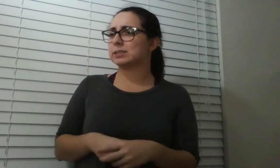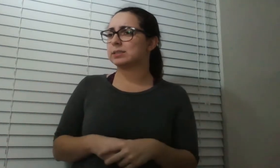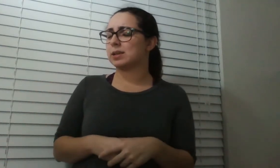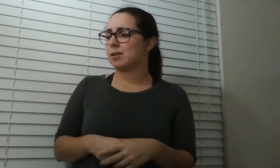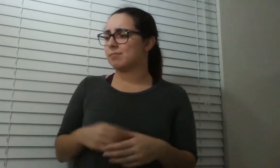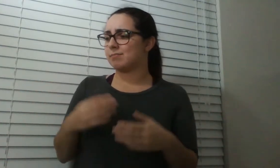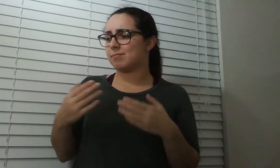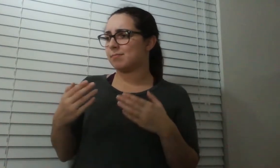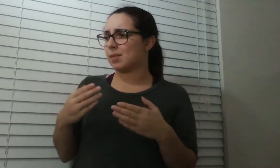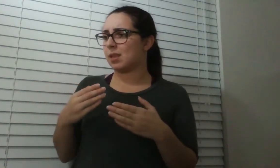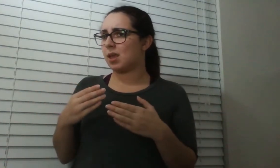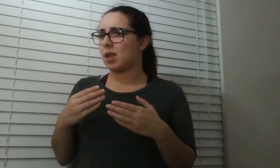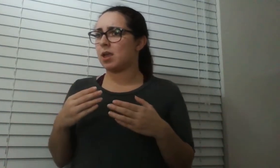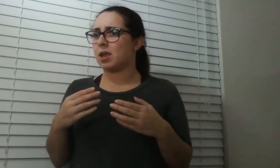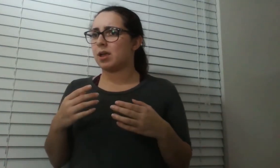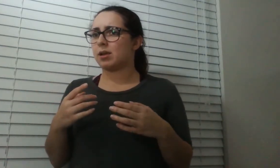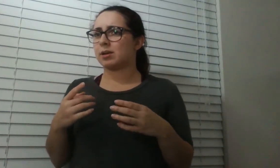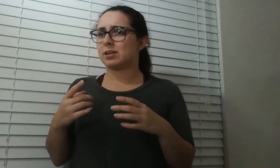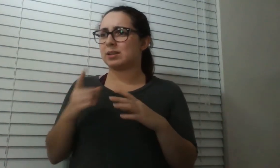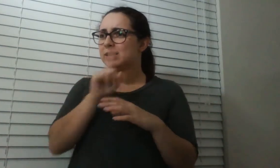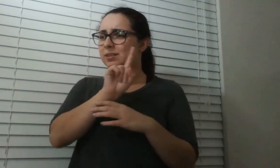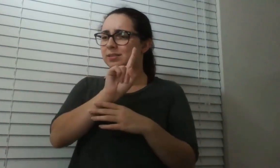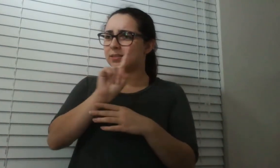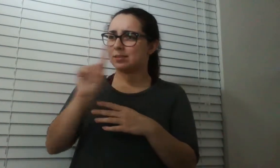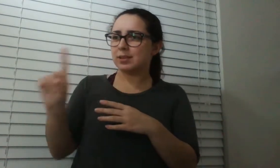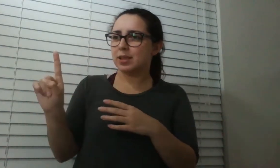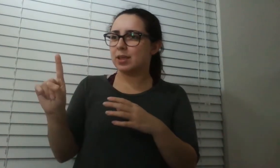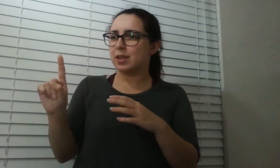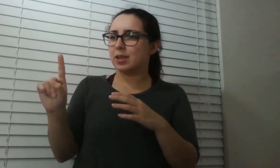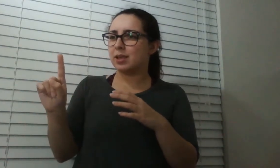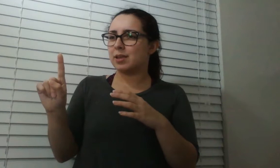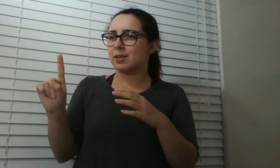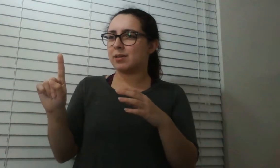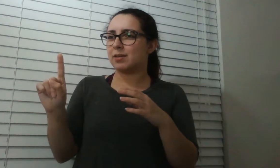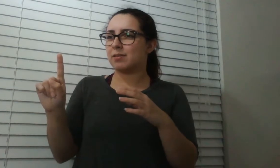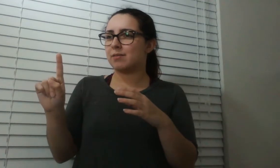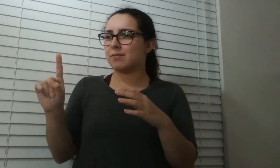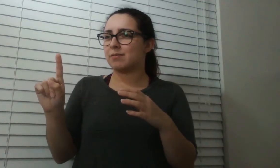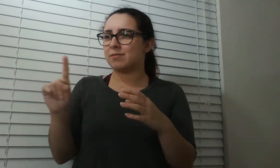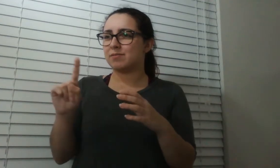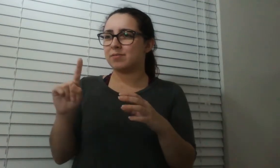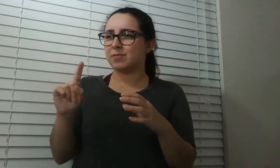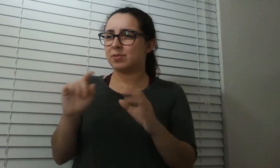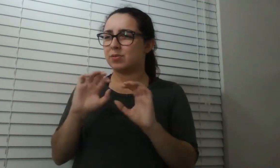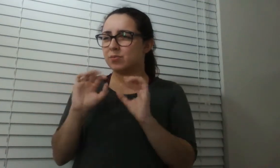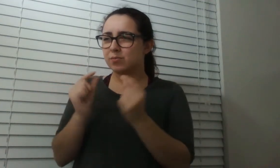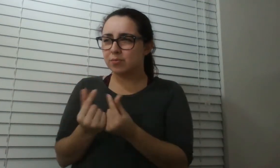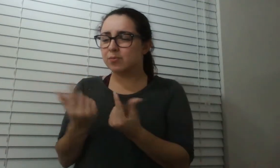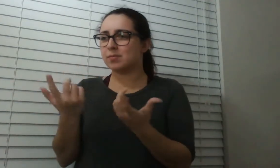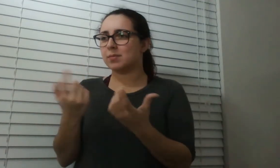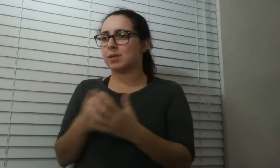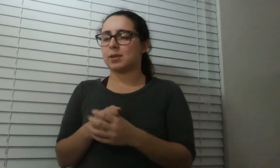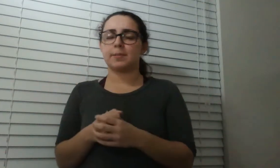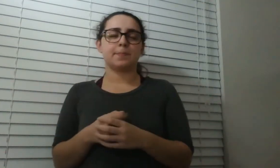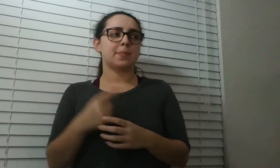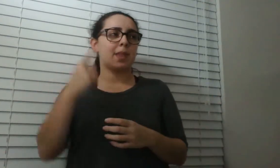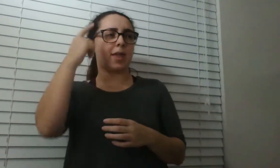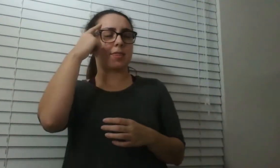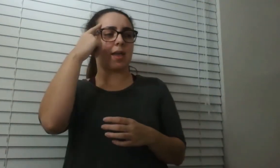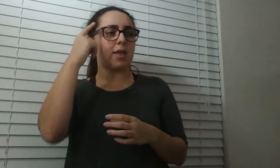wander away from the troop, and which is good because it prevents inbreeding. Yeah, I think there is actually reason to think that we